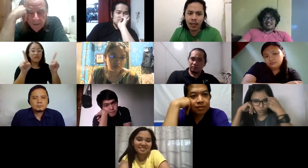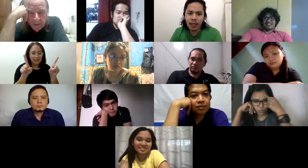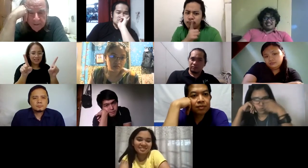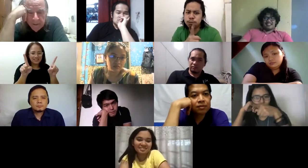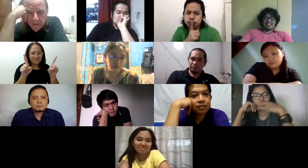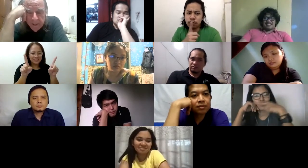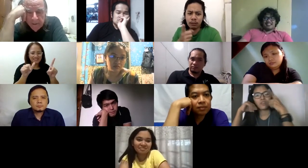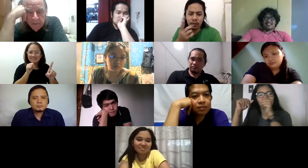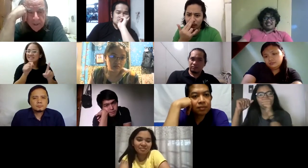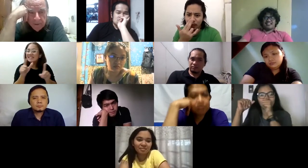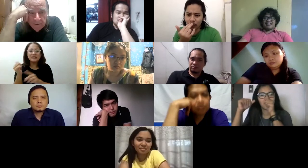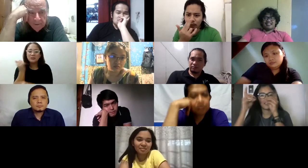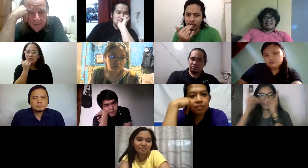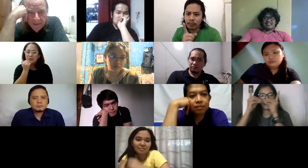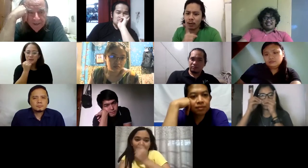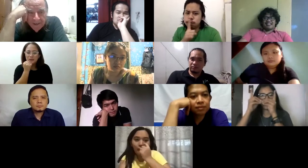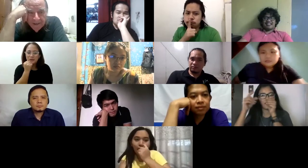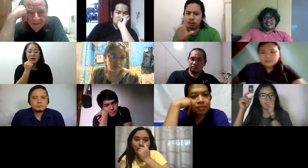in the introduction.